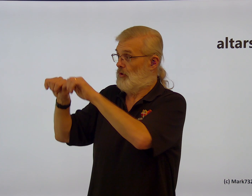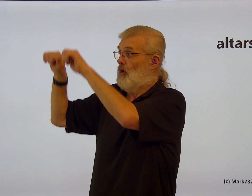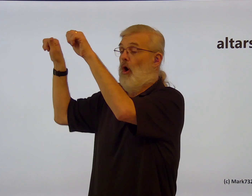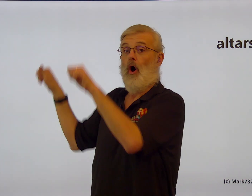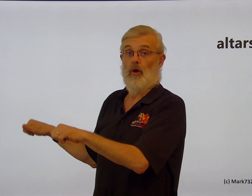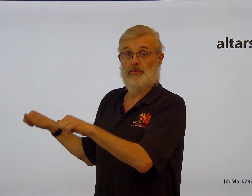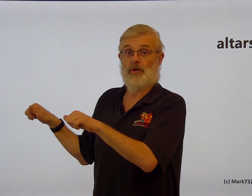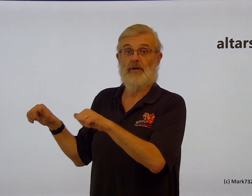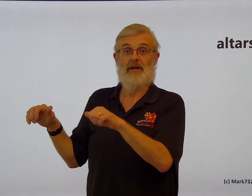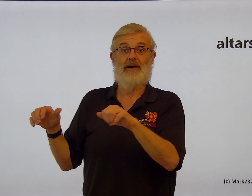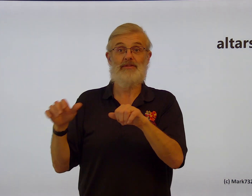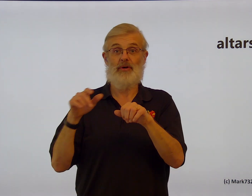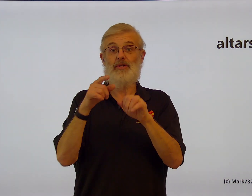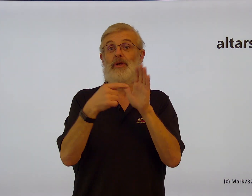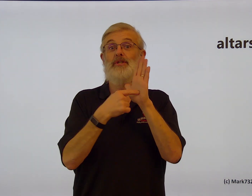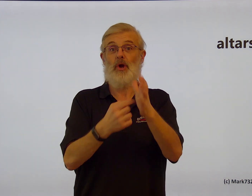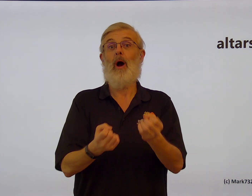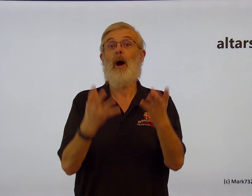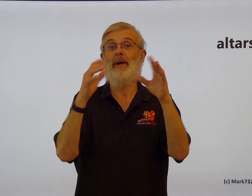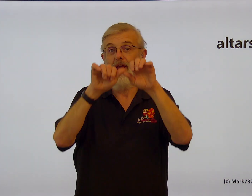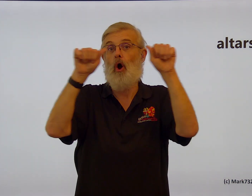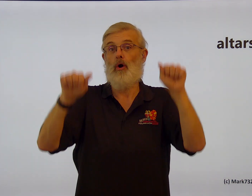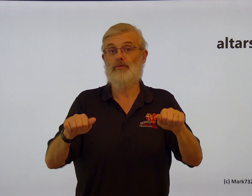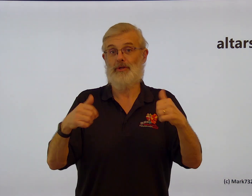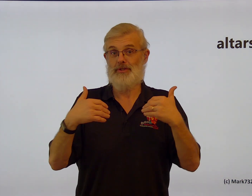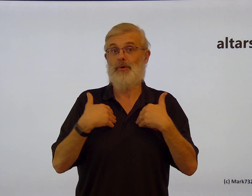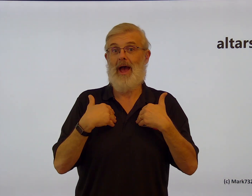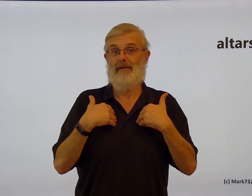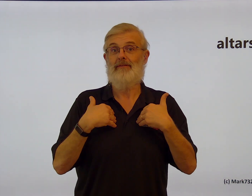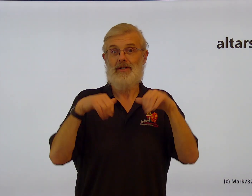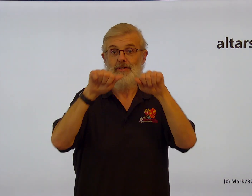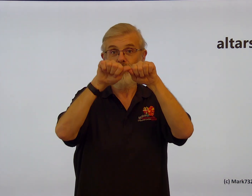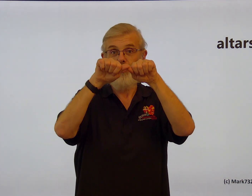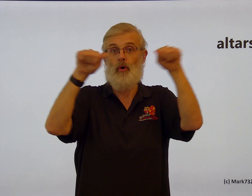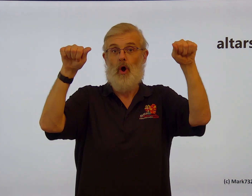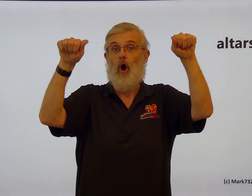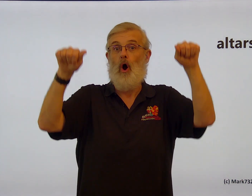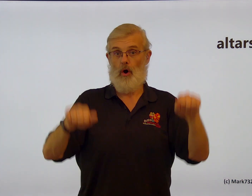altar so you can show how many altars you have so altar